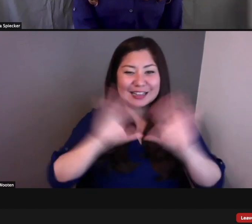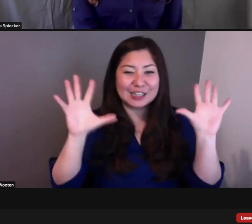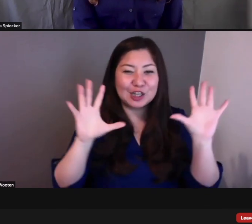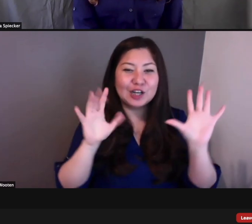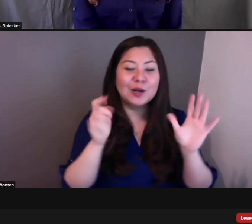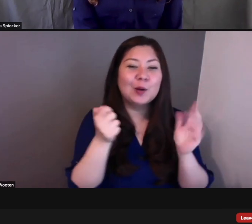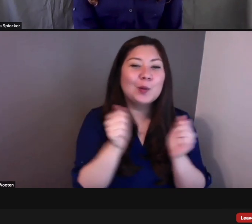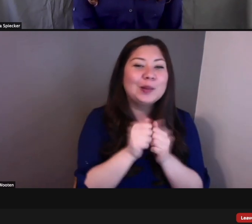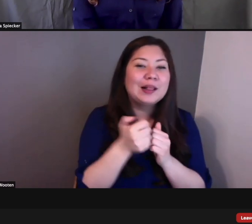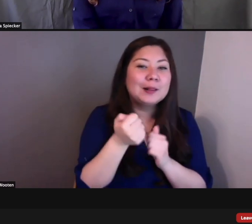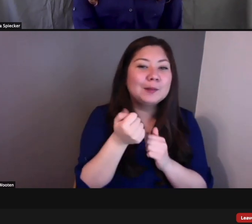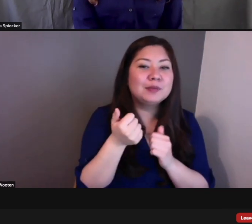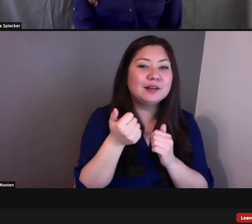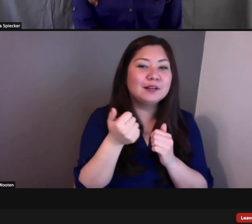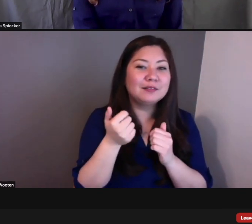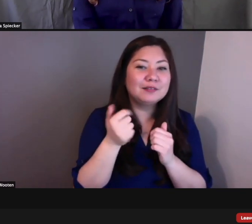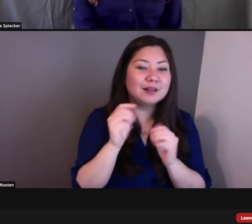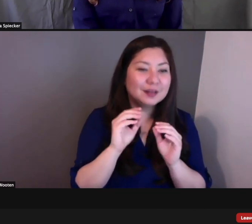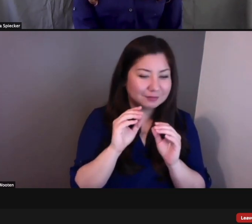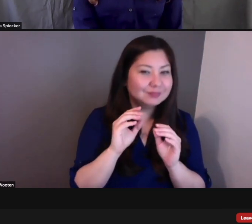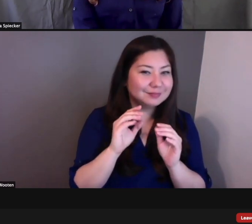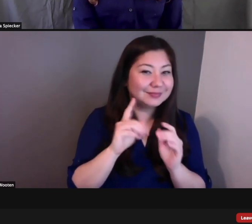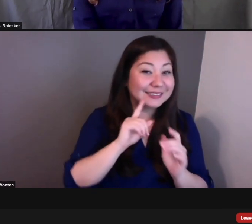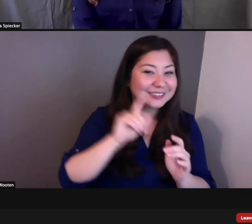kind of, they all come together.